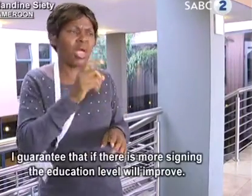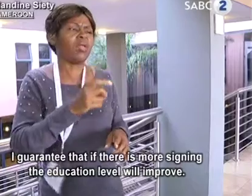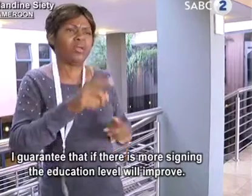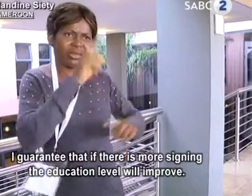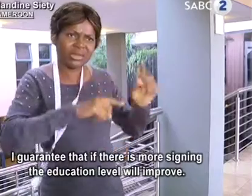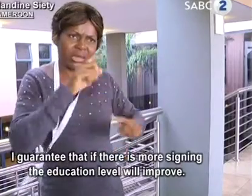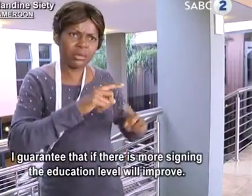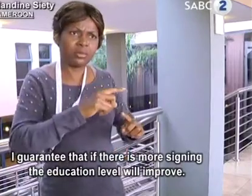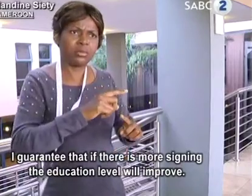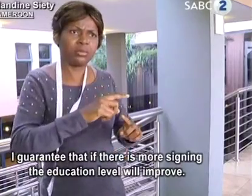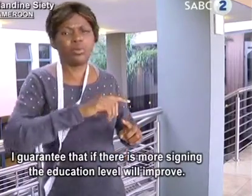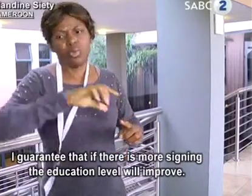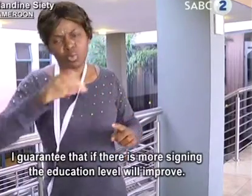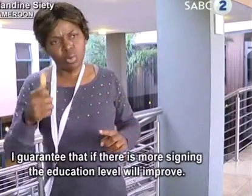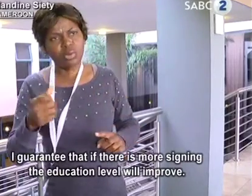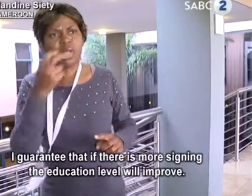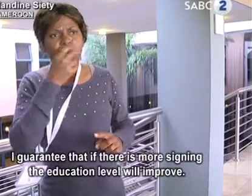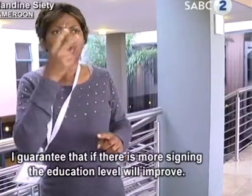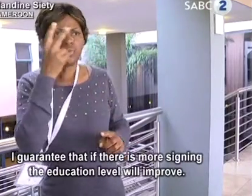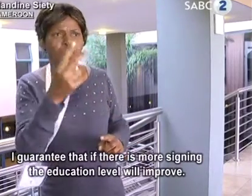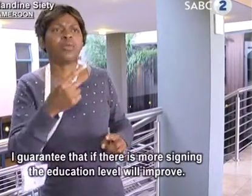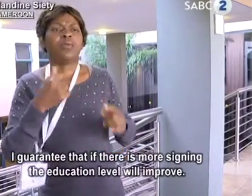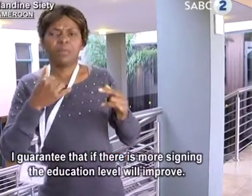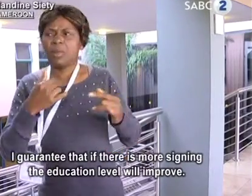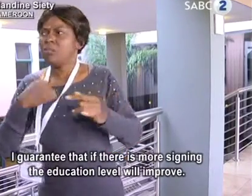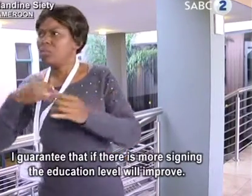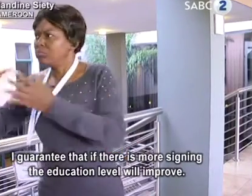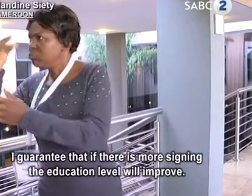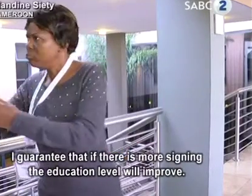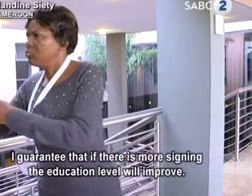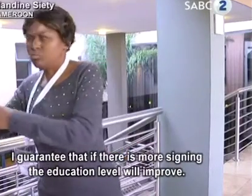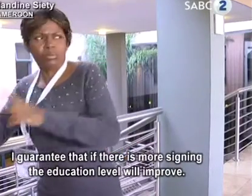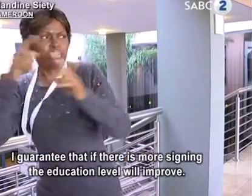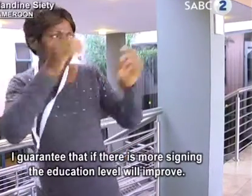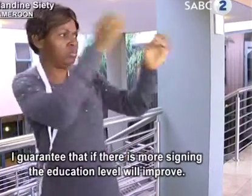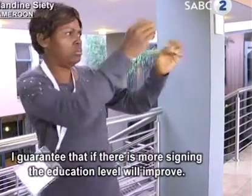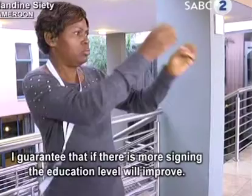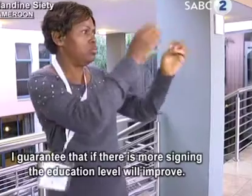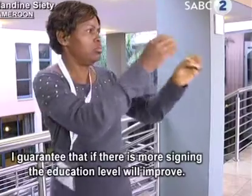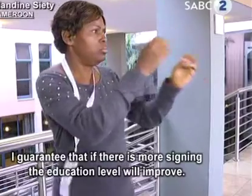I guarantee that if there's more signing, the education level will improve.